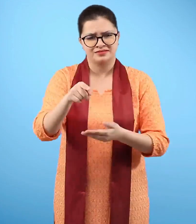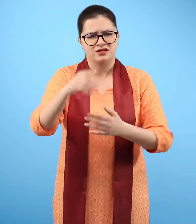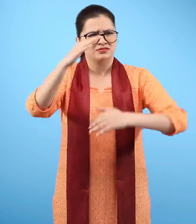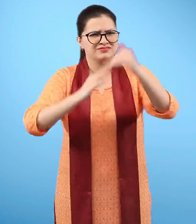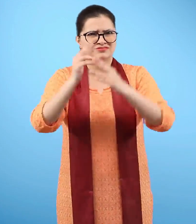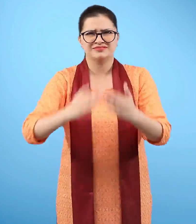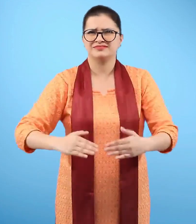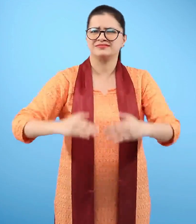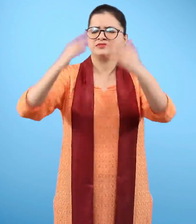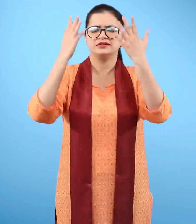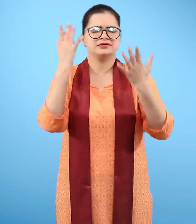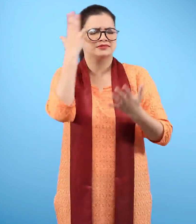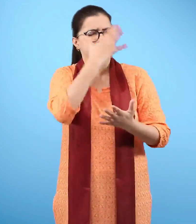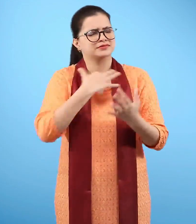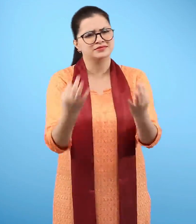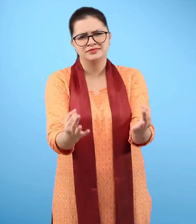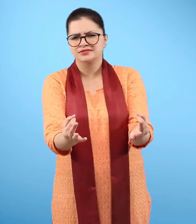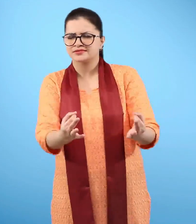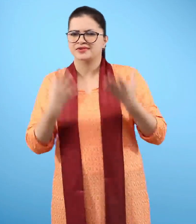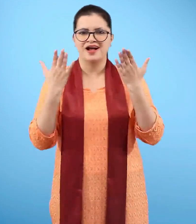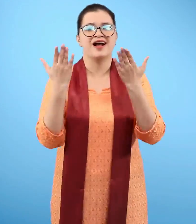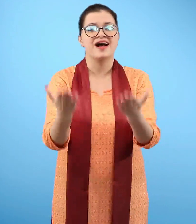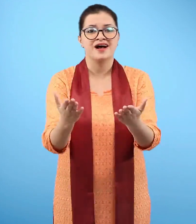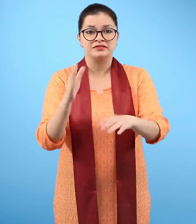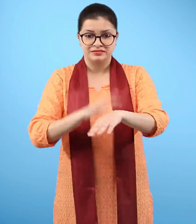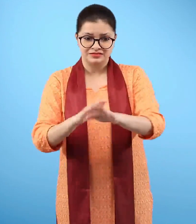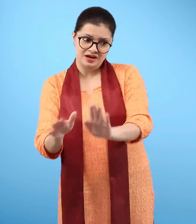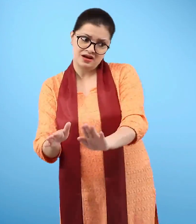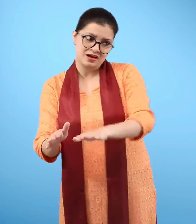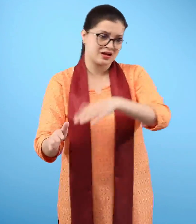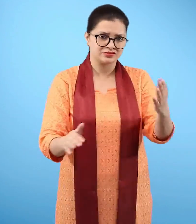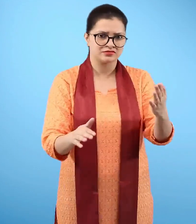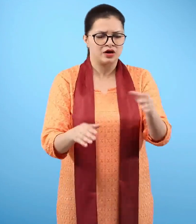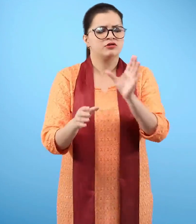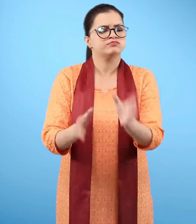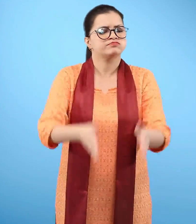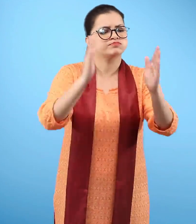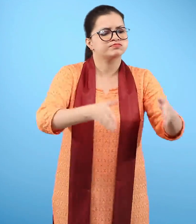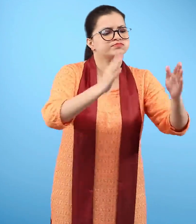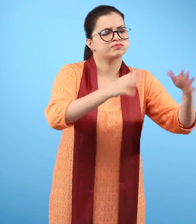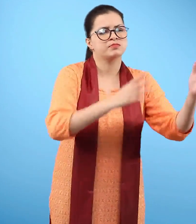It is a beautiful building. There were 3 more buildings on our left side.